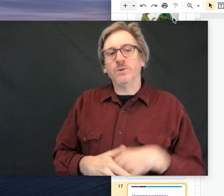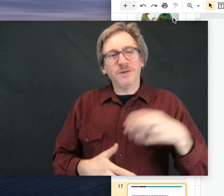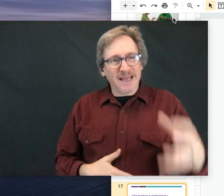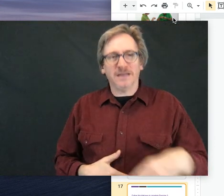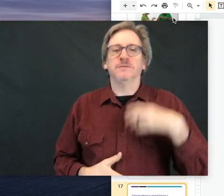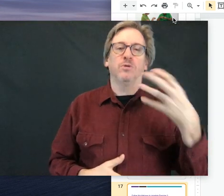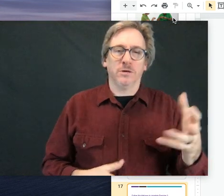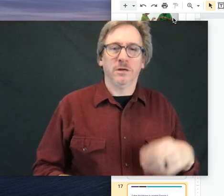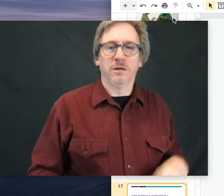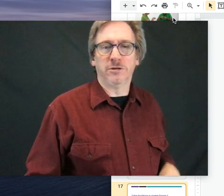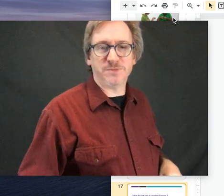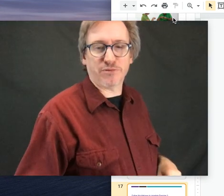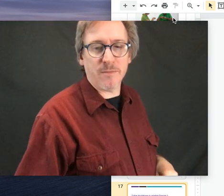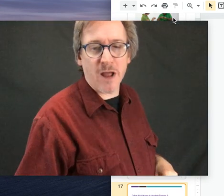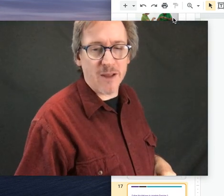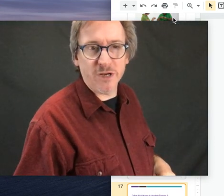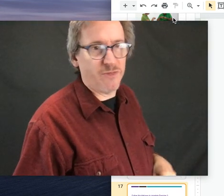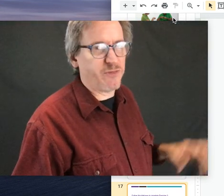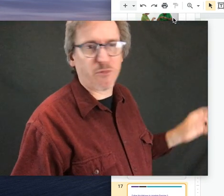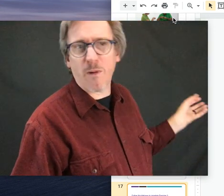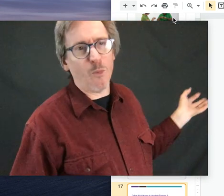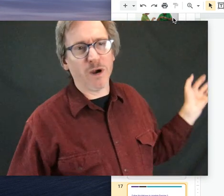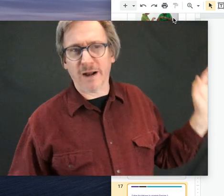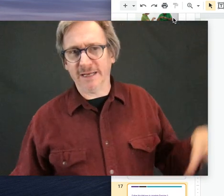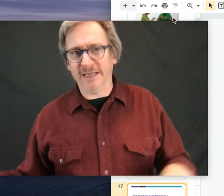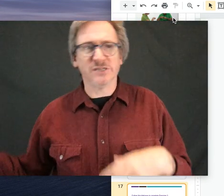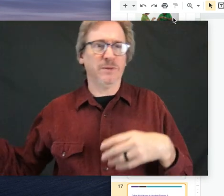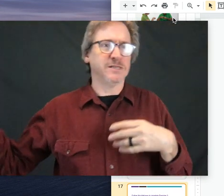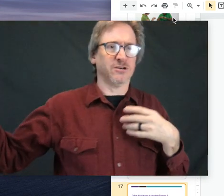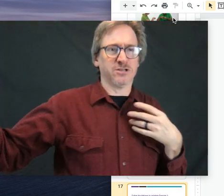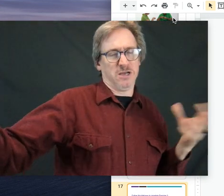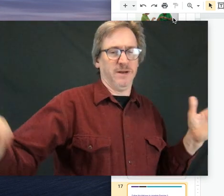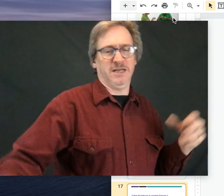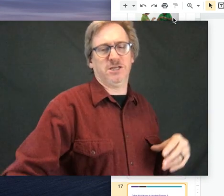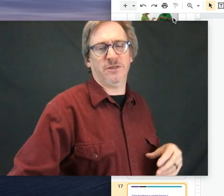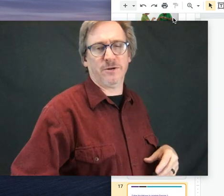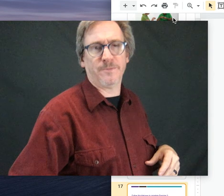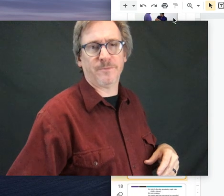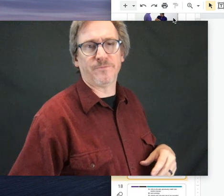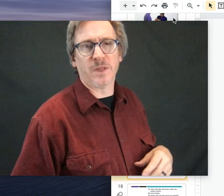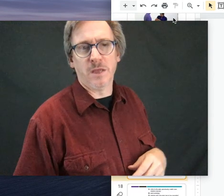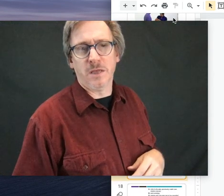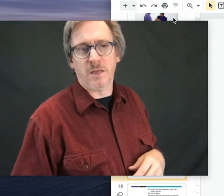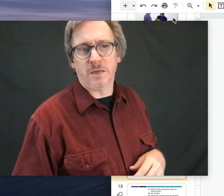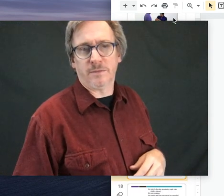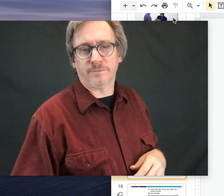So we would get into more. I would throw out weird ideas. We would start talking about each other.